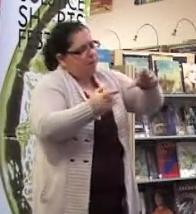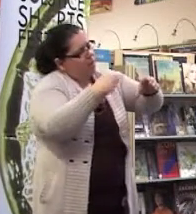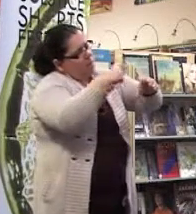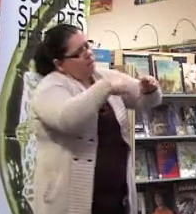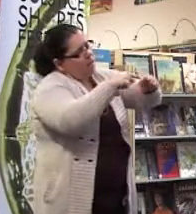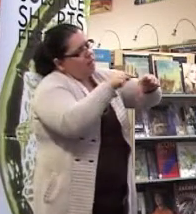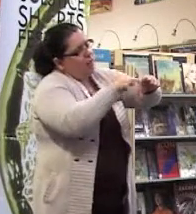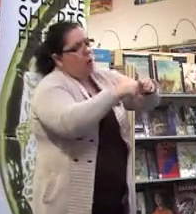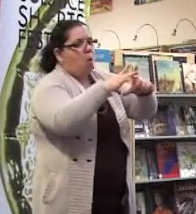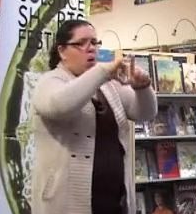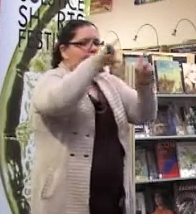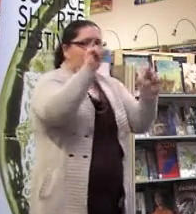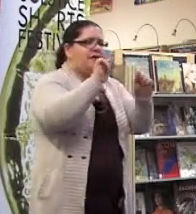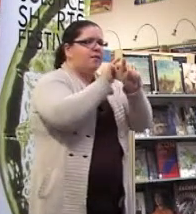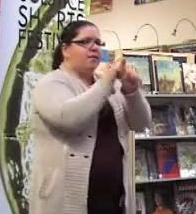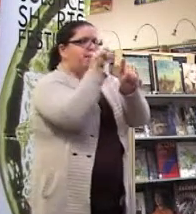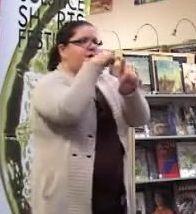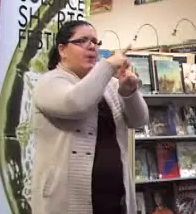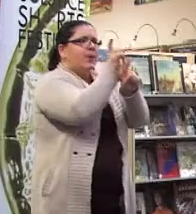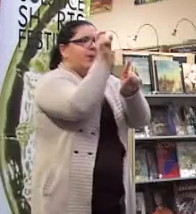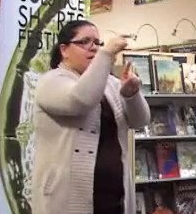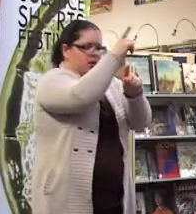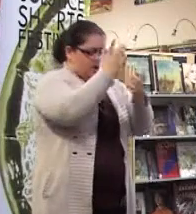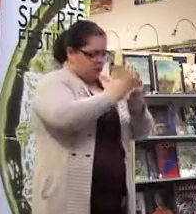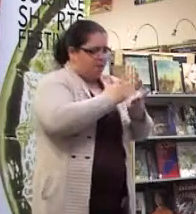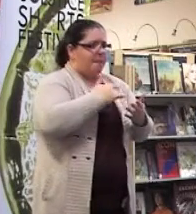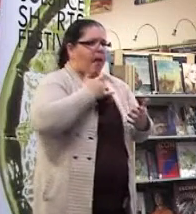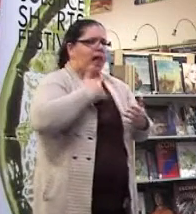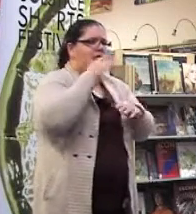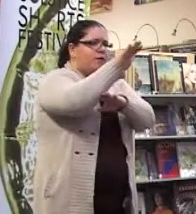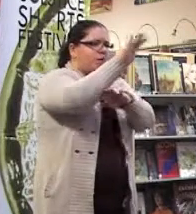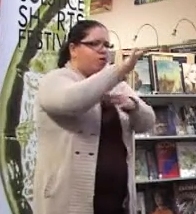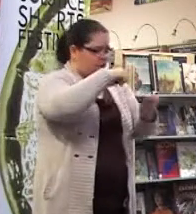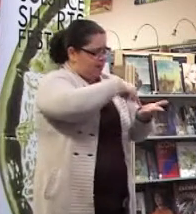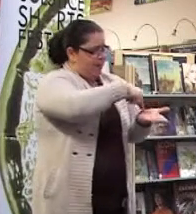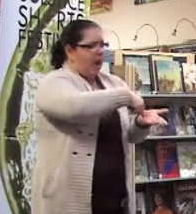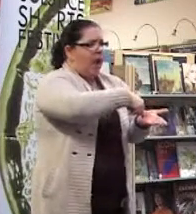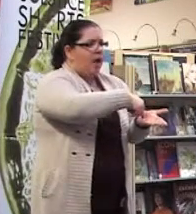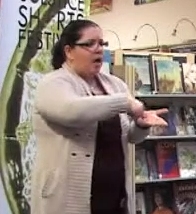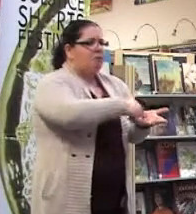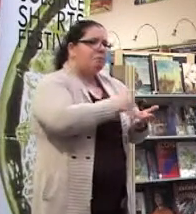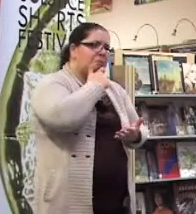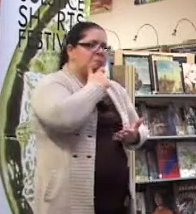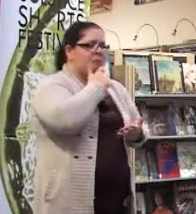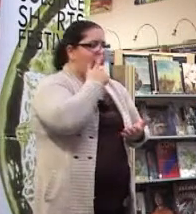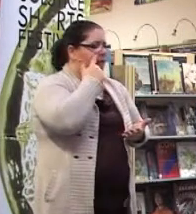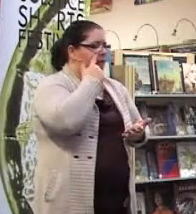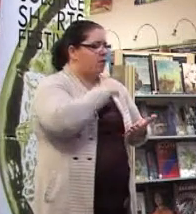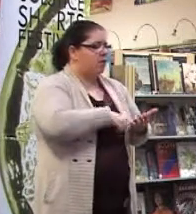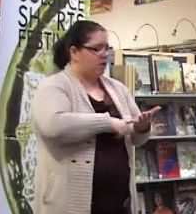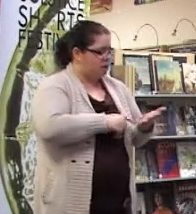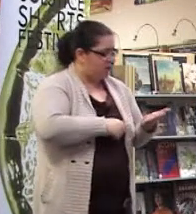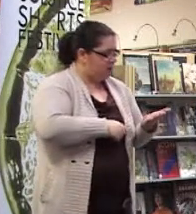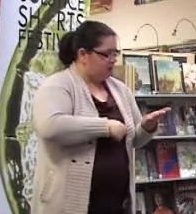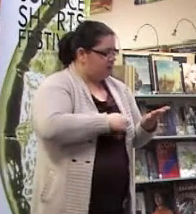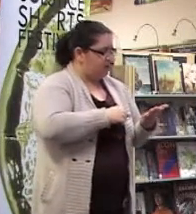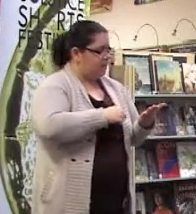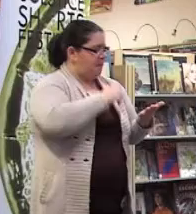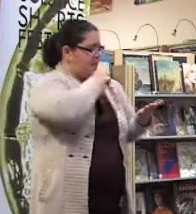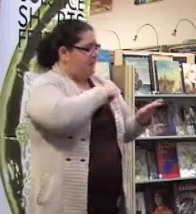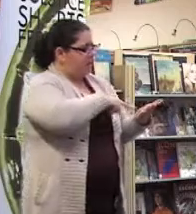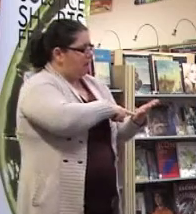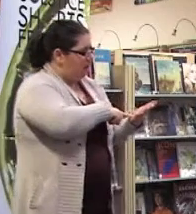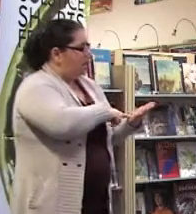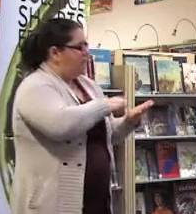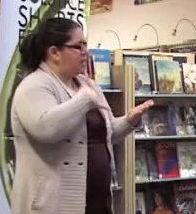leaf. Could the course of my whole life really lie in these strange etchings? Let's see. Oh, the lifeline starts off very,